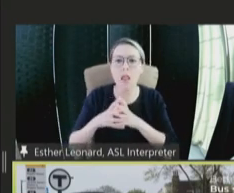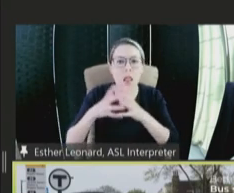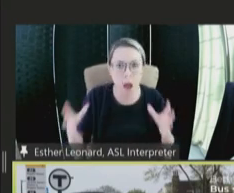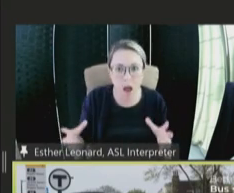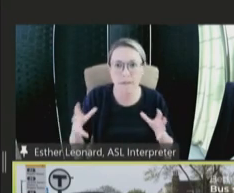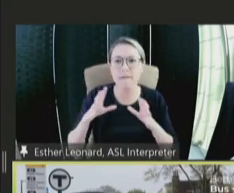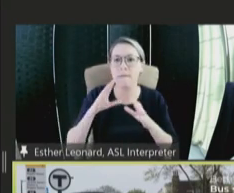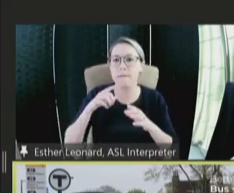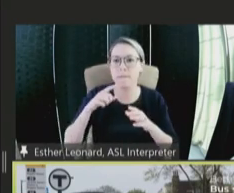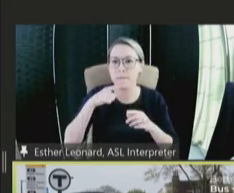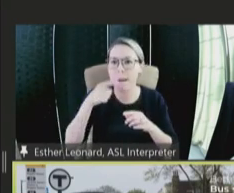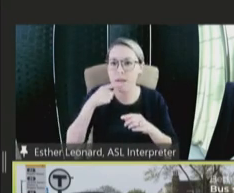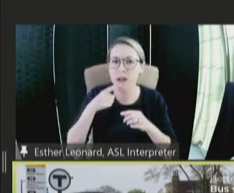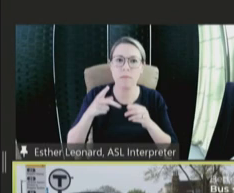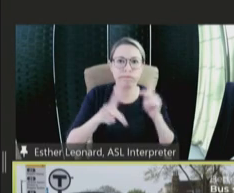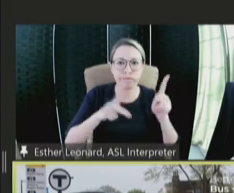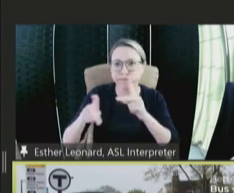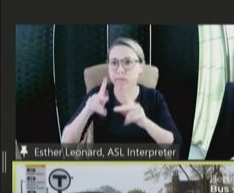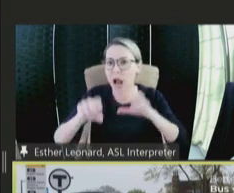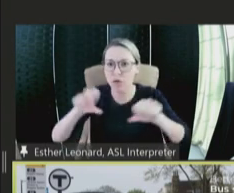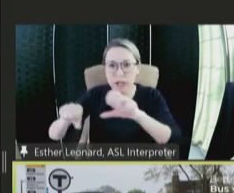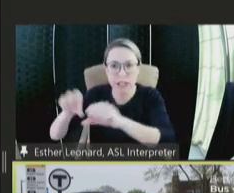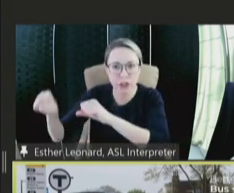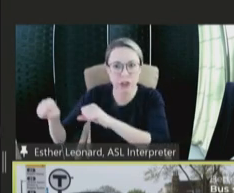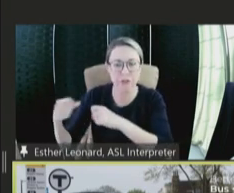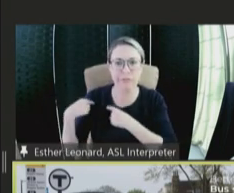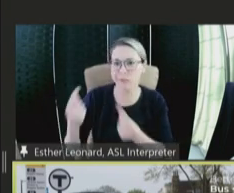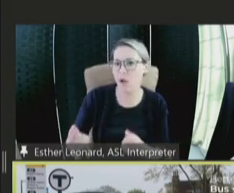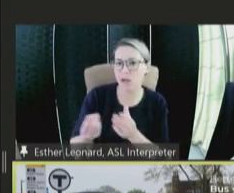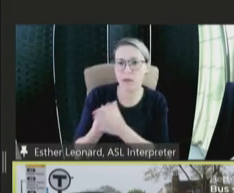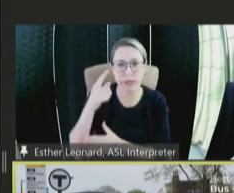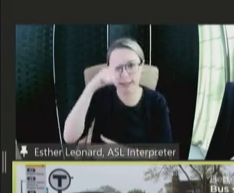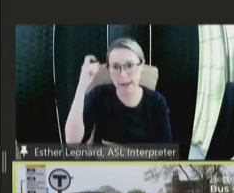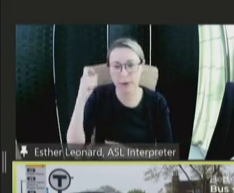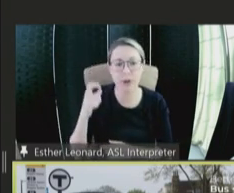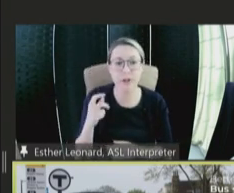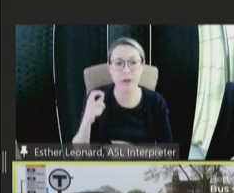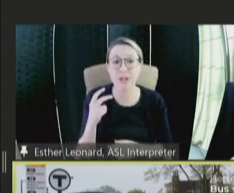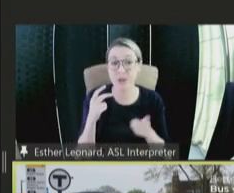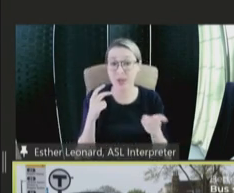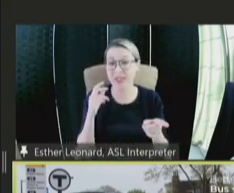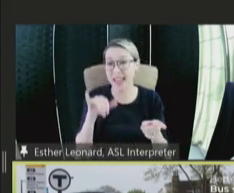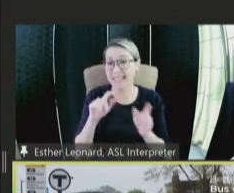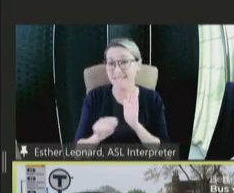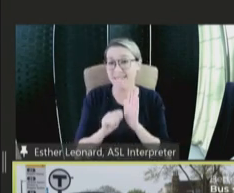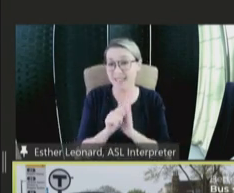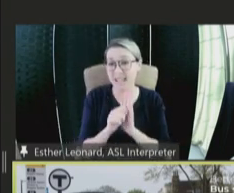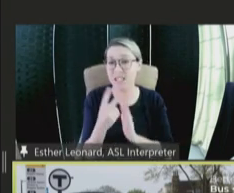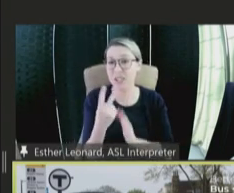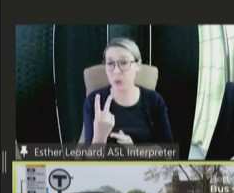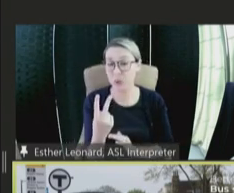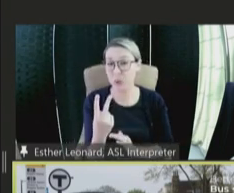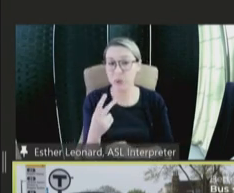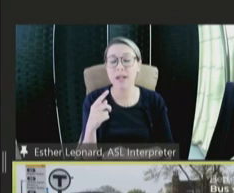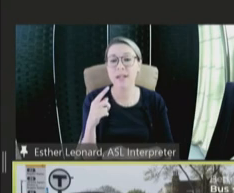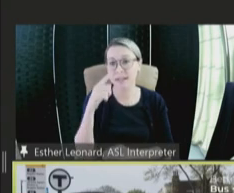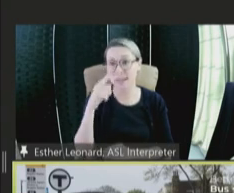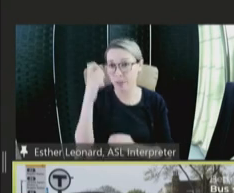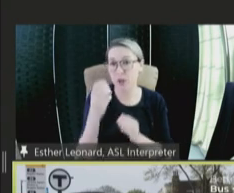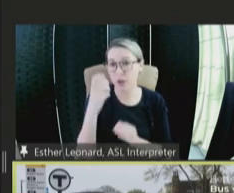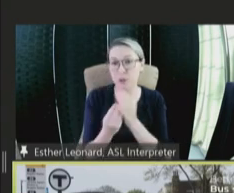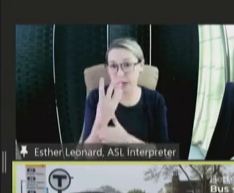since the spring and through this summer. So that's what you see here in outreach phase two, summer and spring